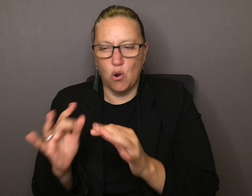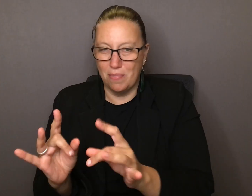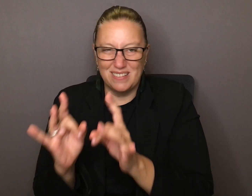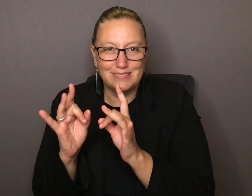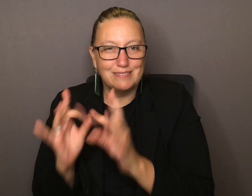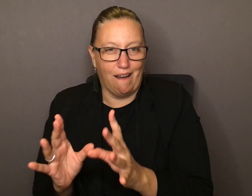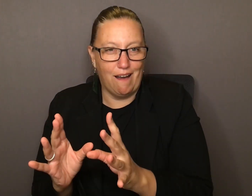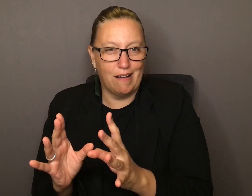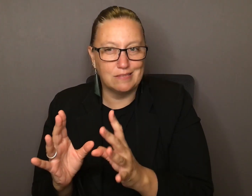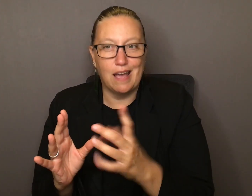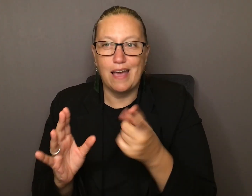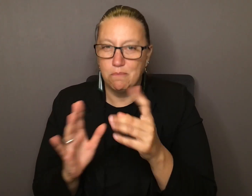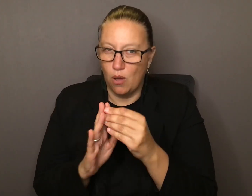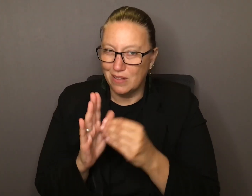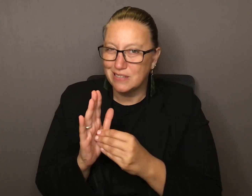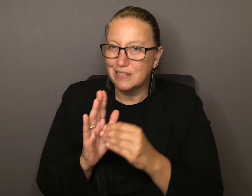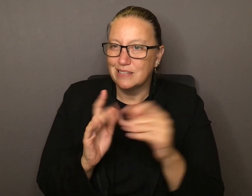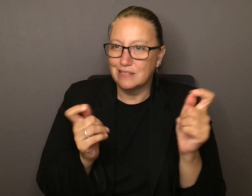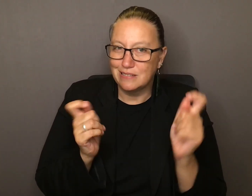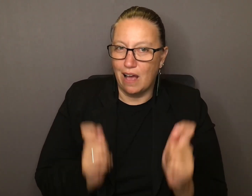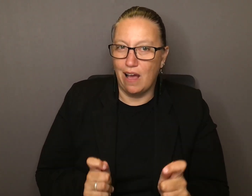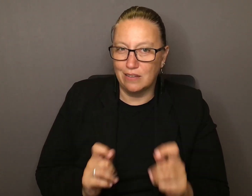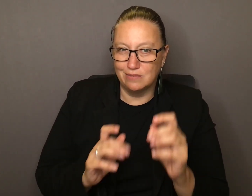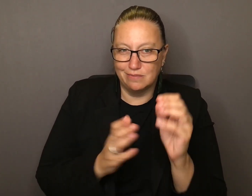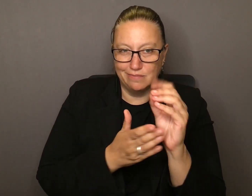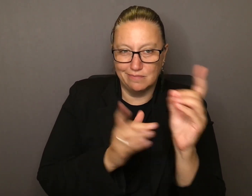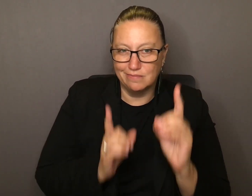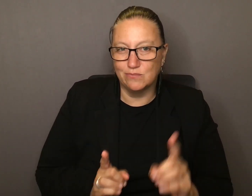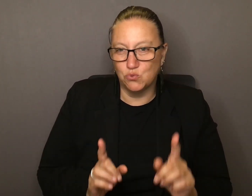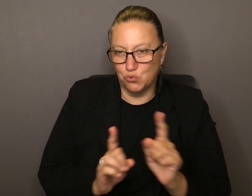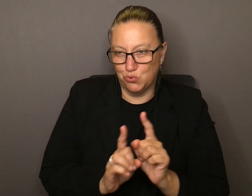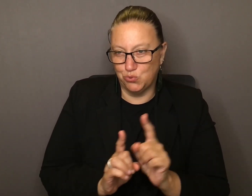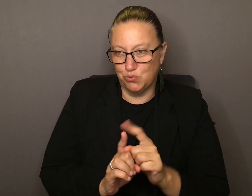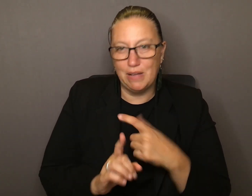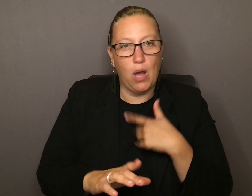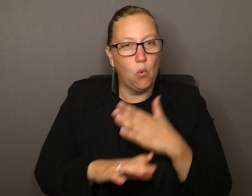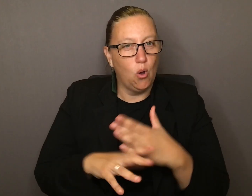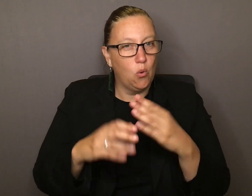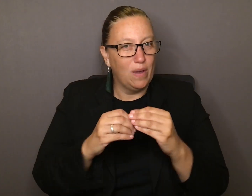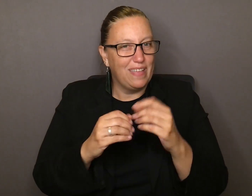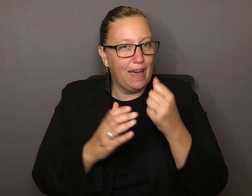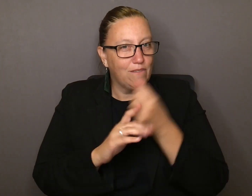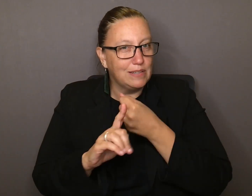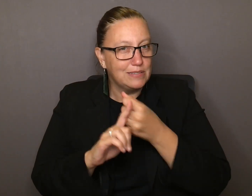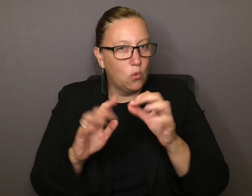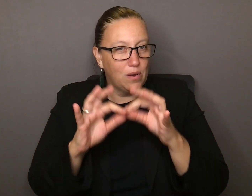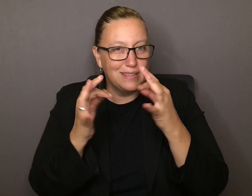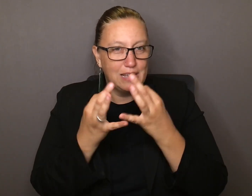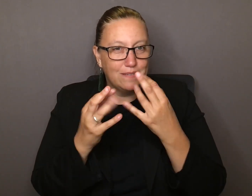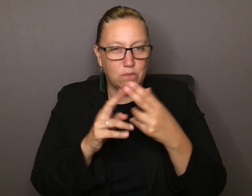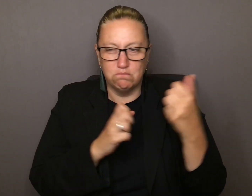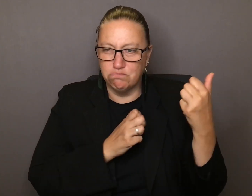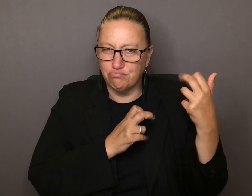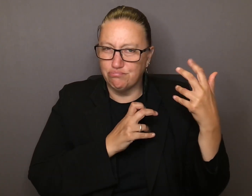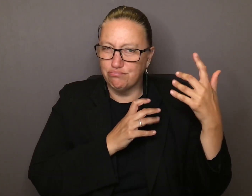design. I've worked alongside advocacy organisations for many years, and one thing I've learned is